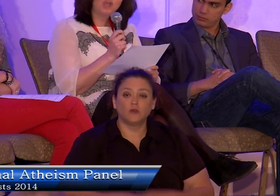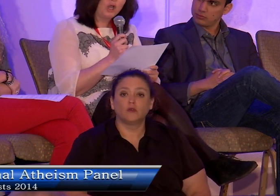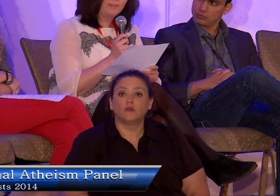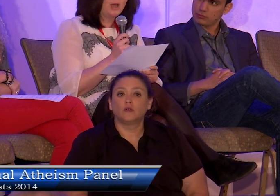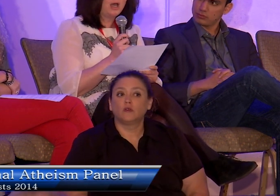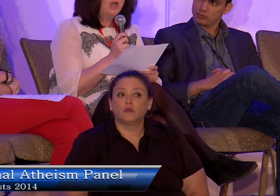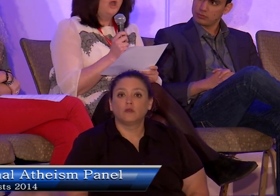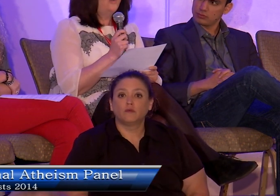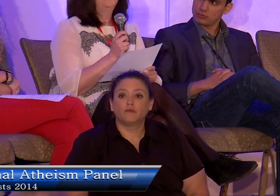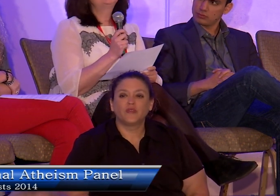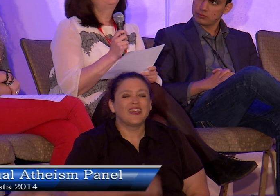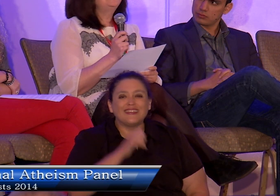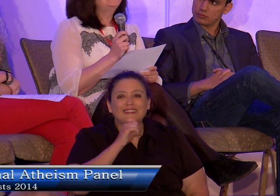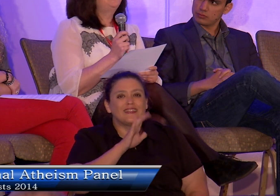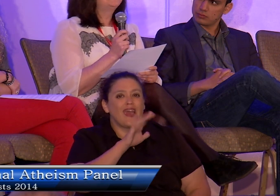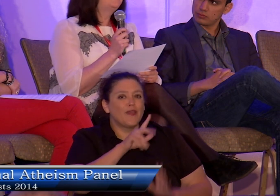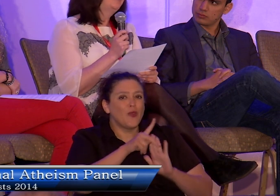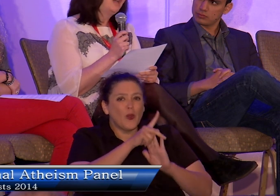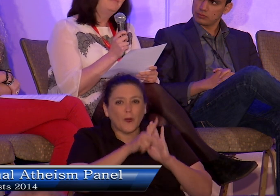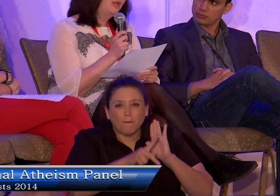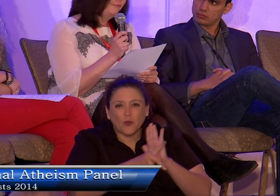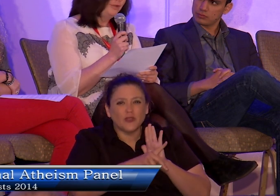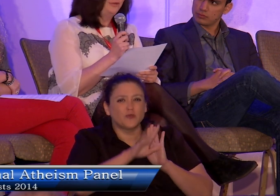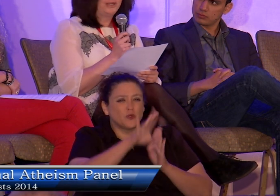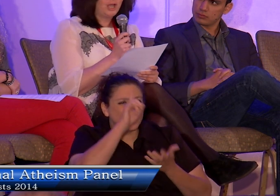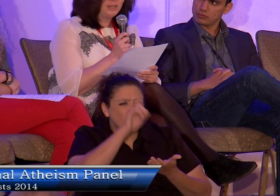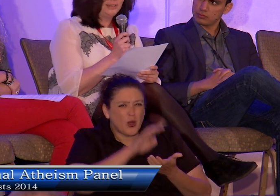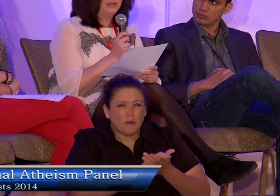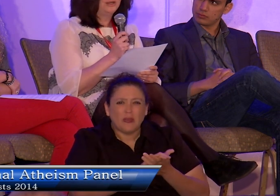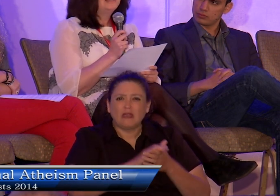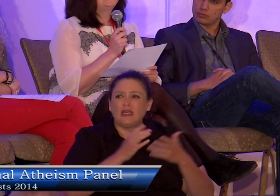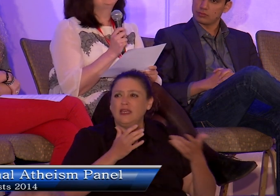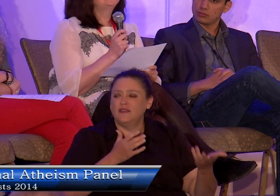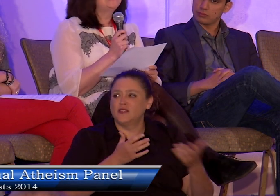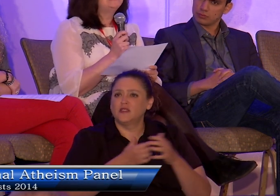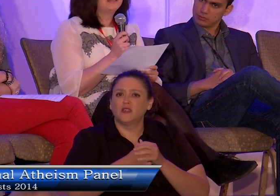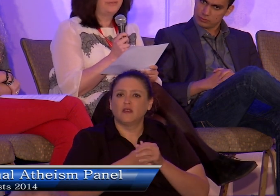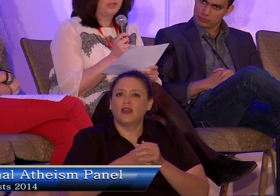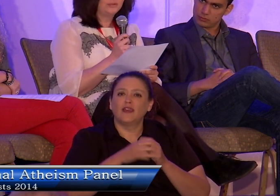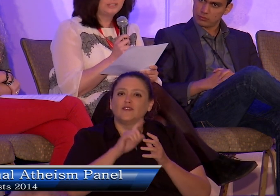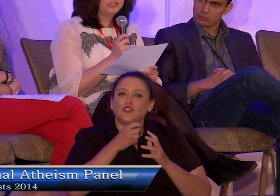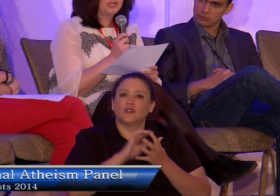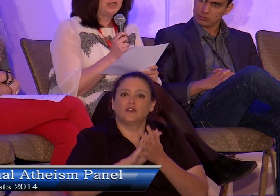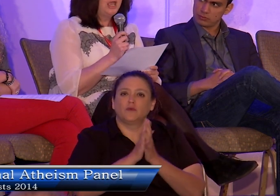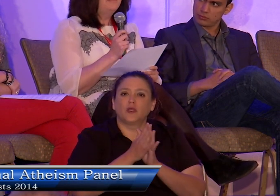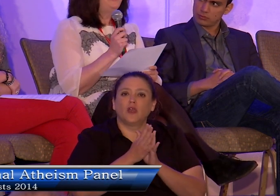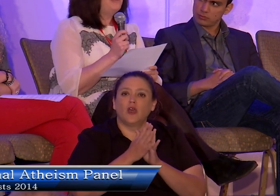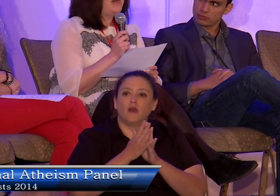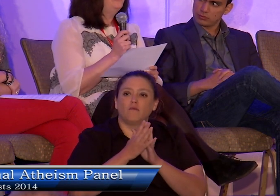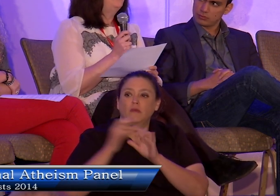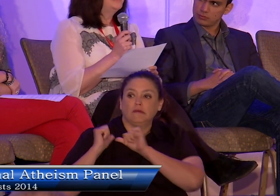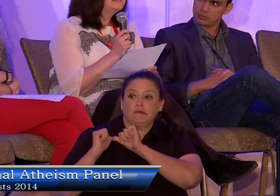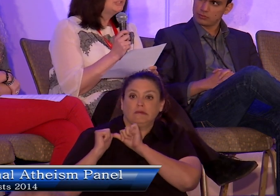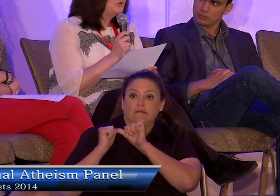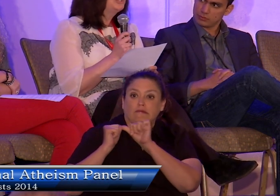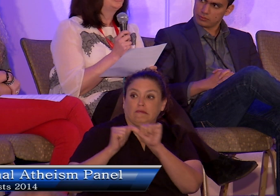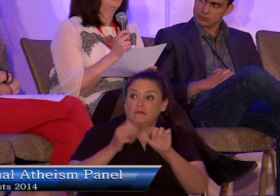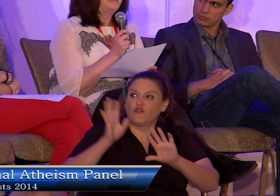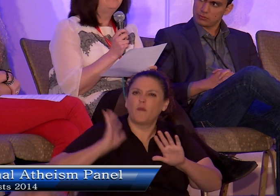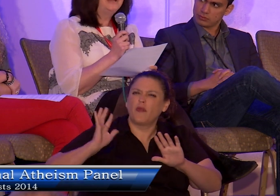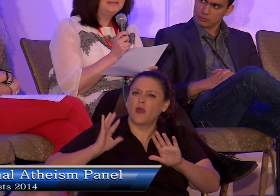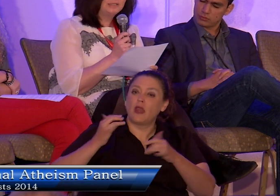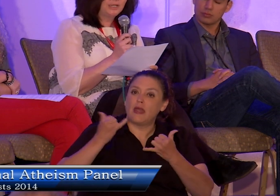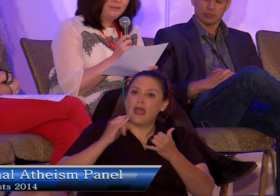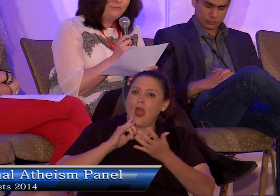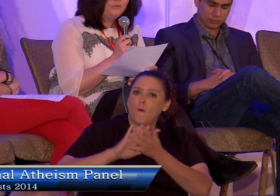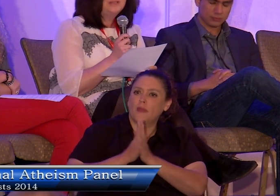its dogma, or its principles have become lovelier and cuddlier since the days of the Inquisition, but rather its social